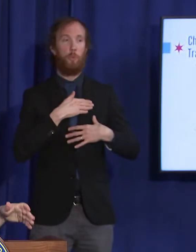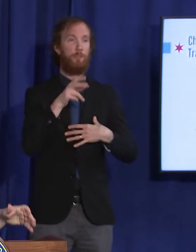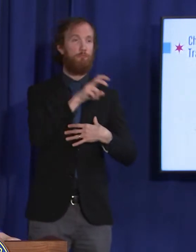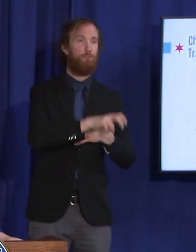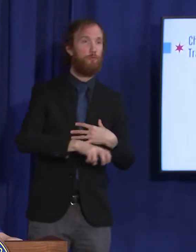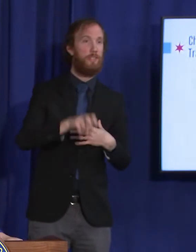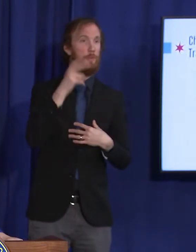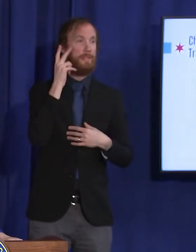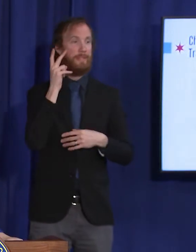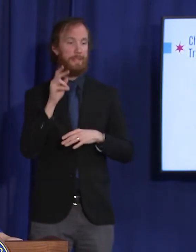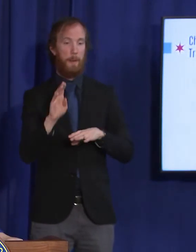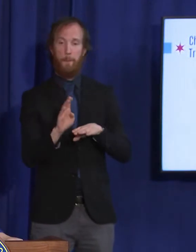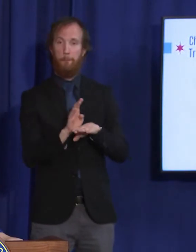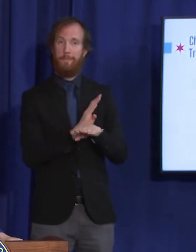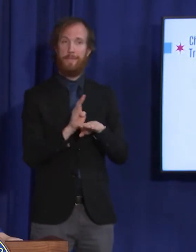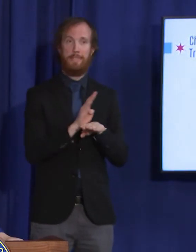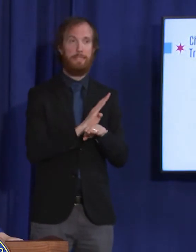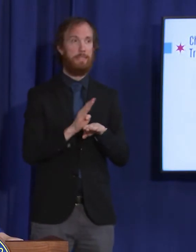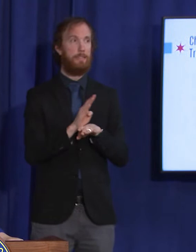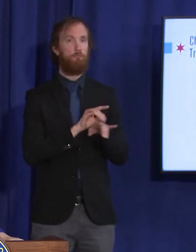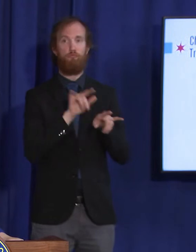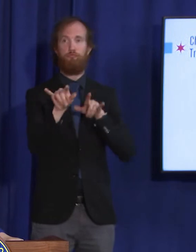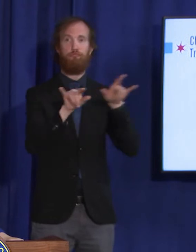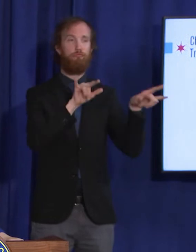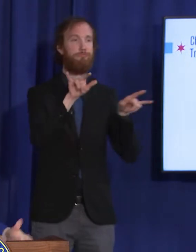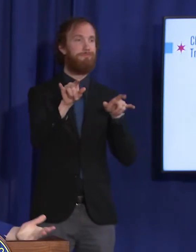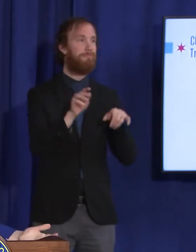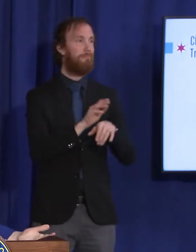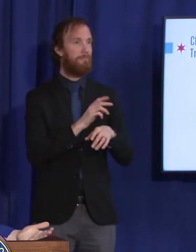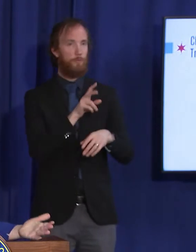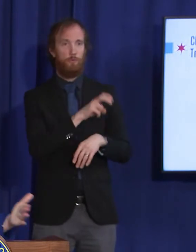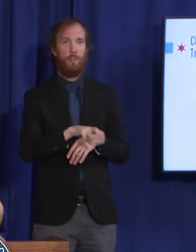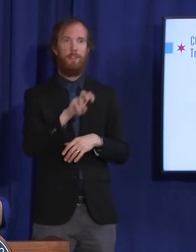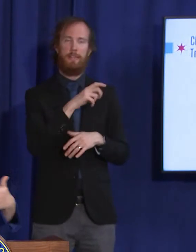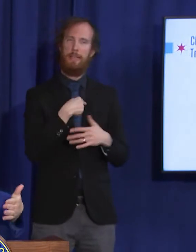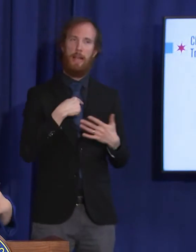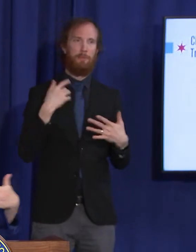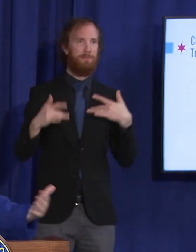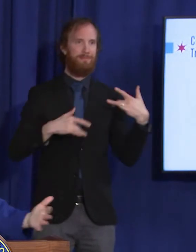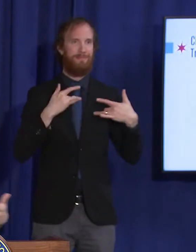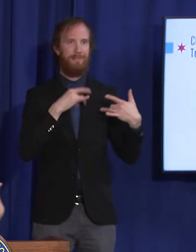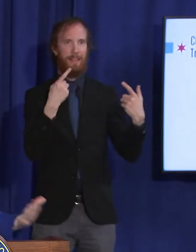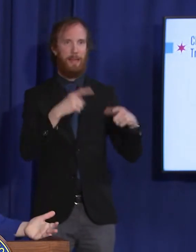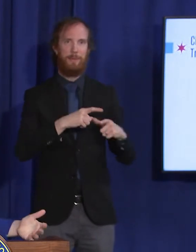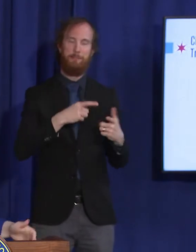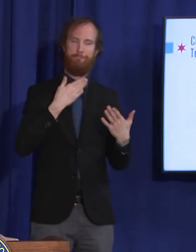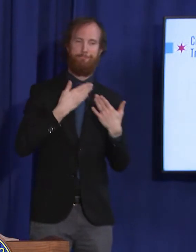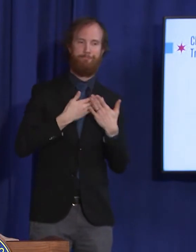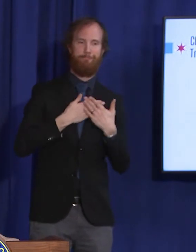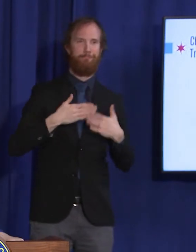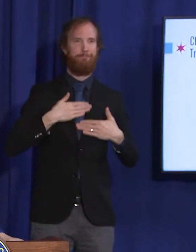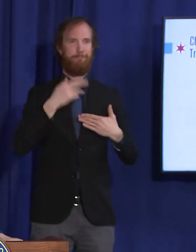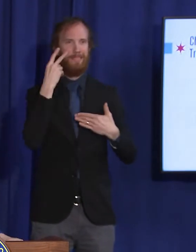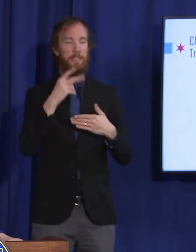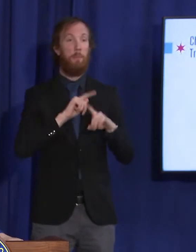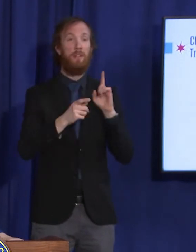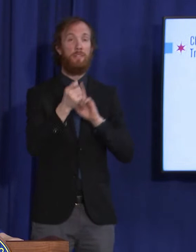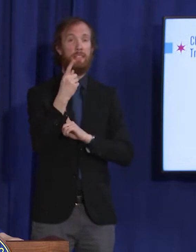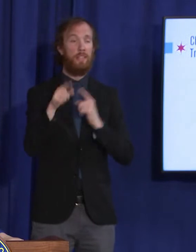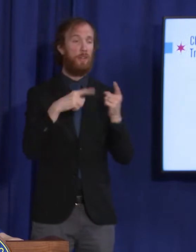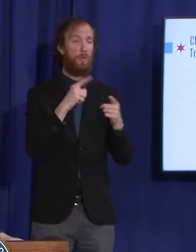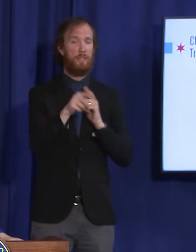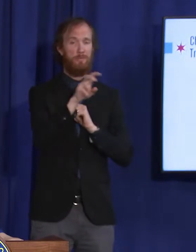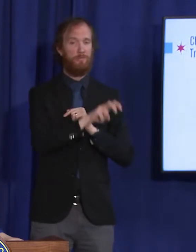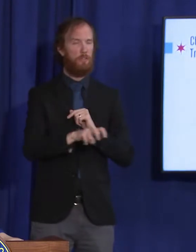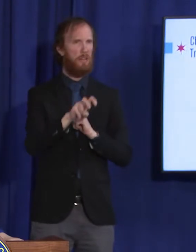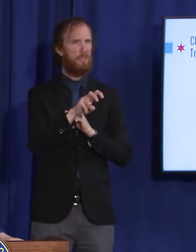amazing. I'm thrilled that it's happening. But I want to remind people that when you travel, you often are exposed to situations that can